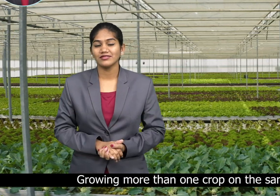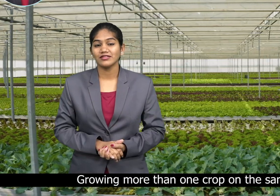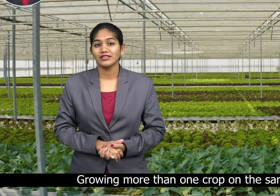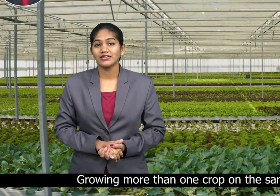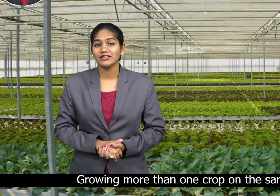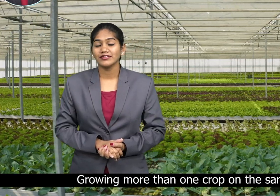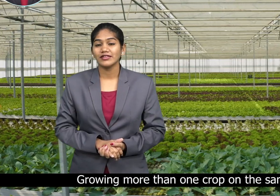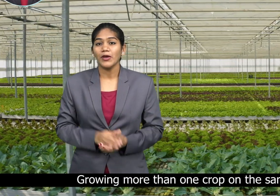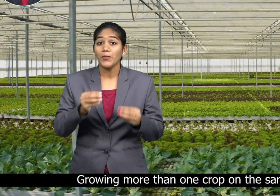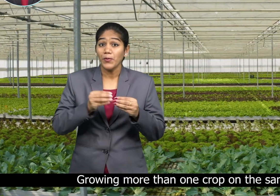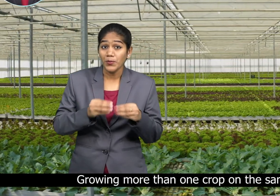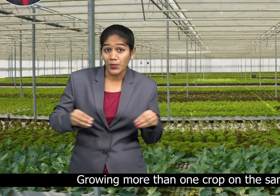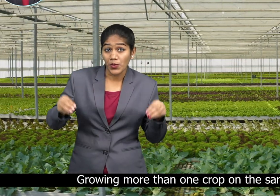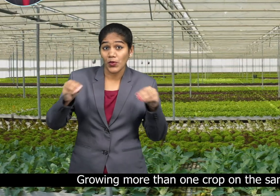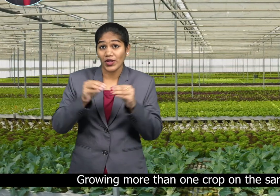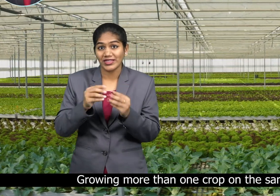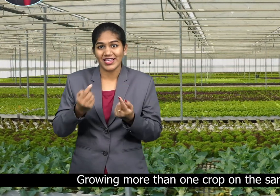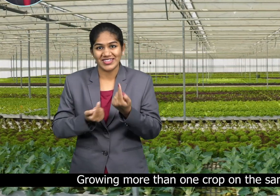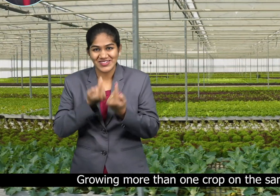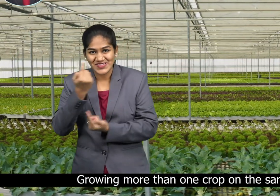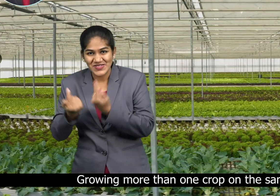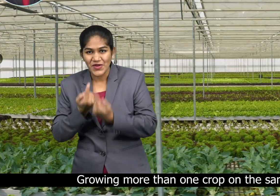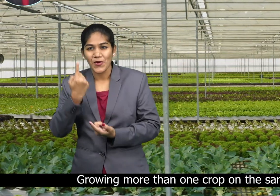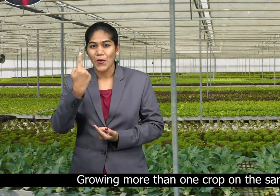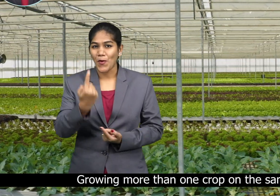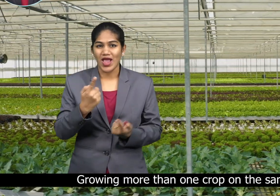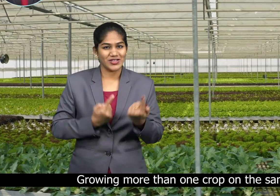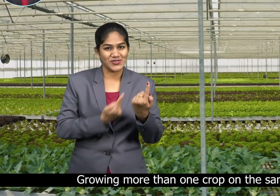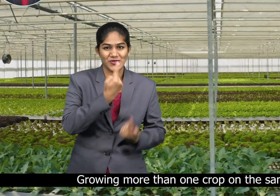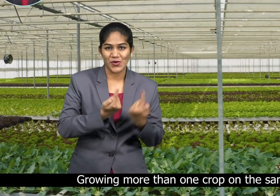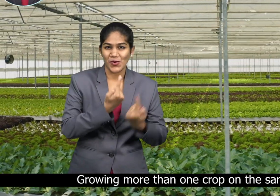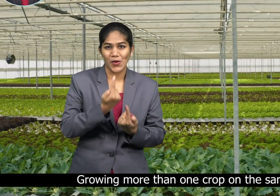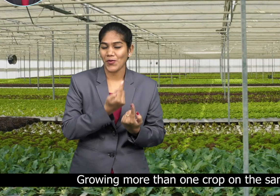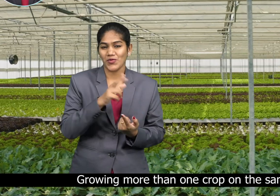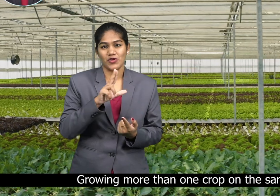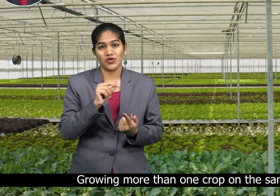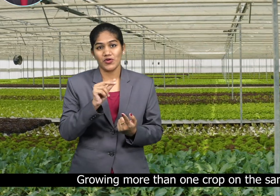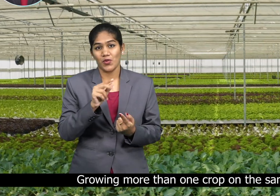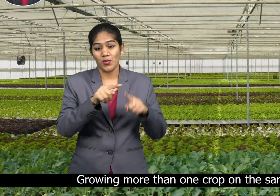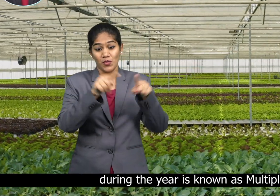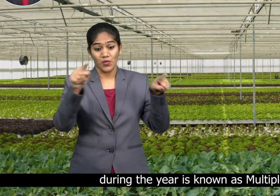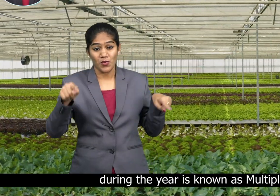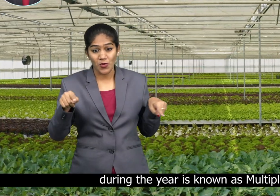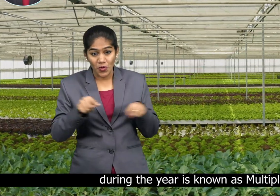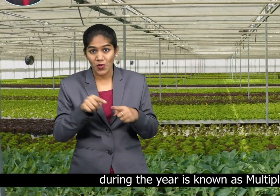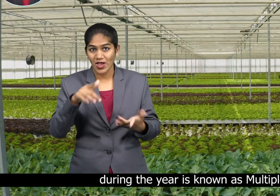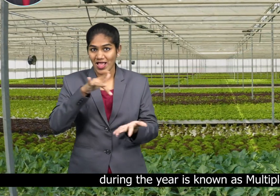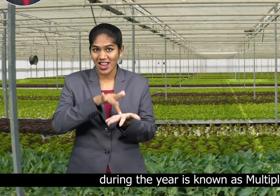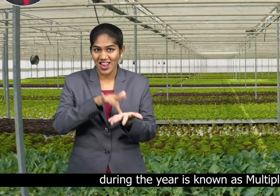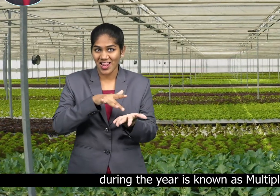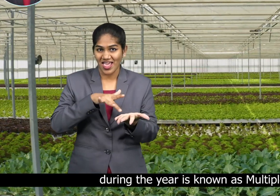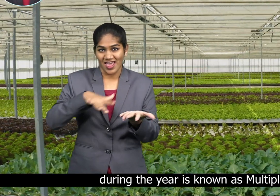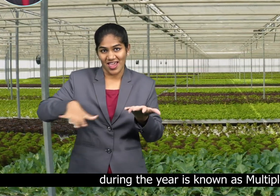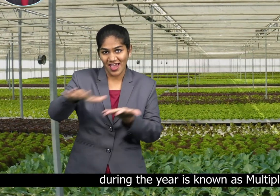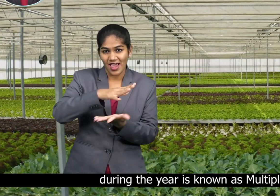Growing more than one crop on the same piece of land during the year is known